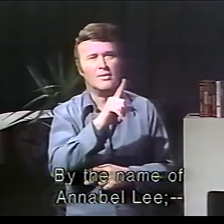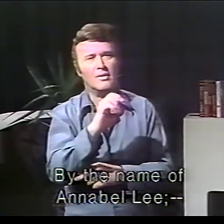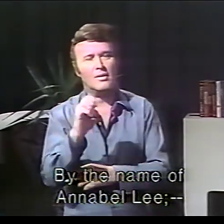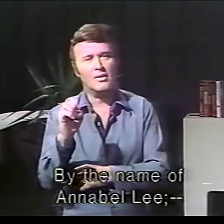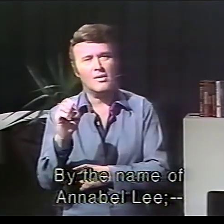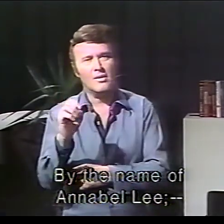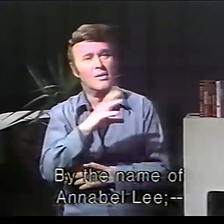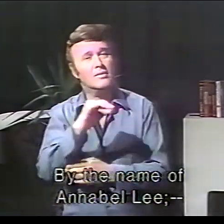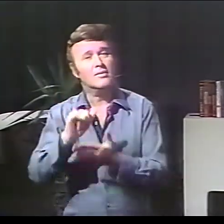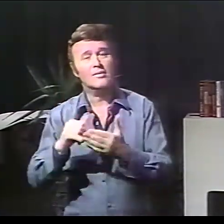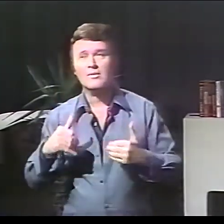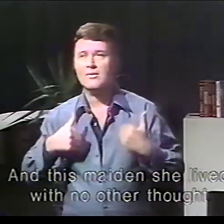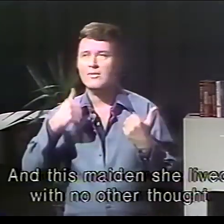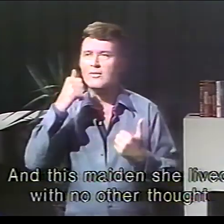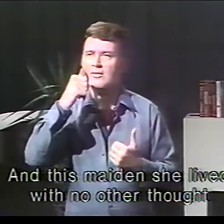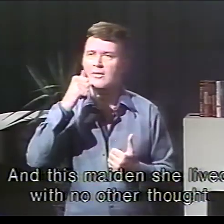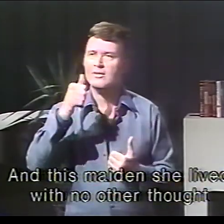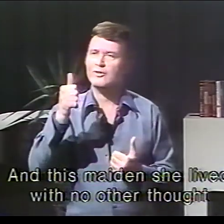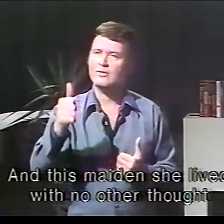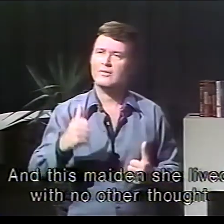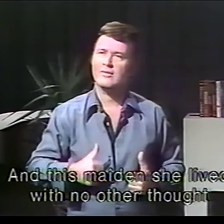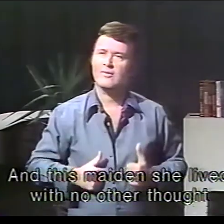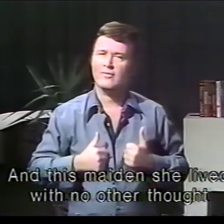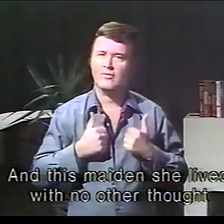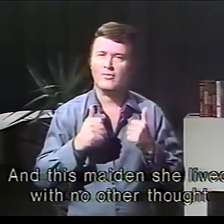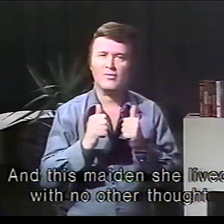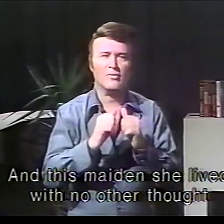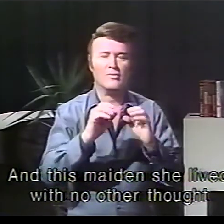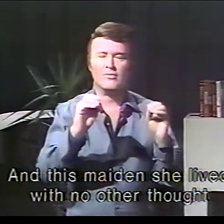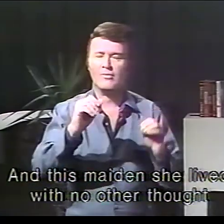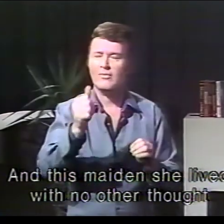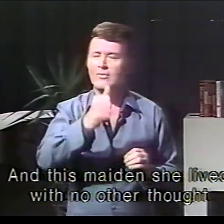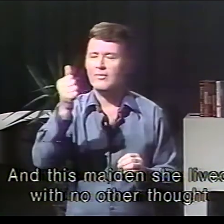Lee. And this maiden she lived with no other thought